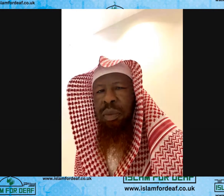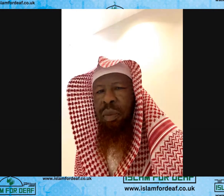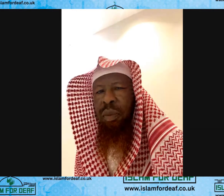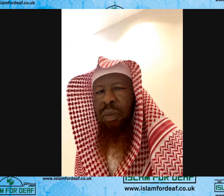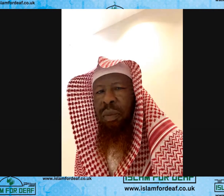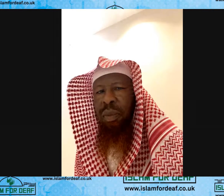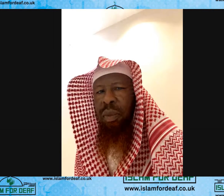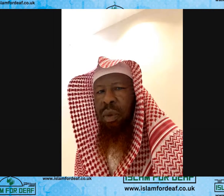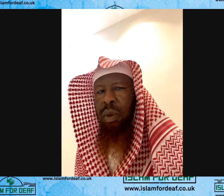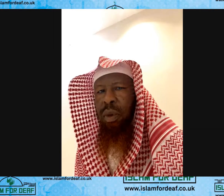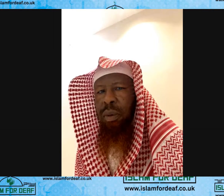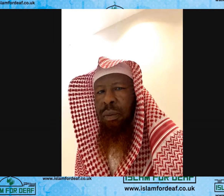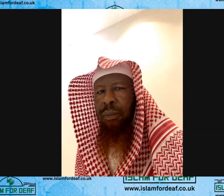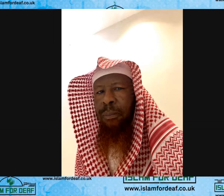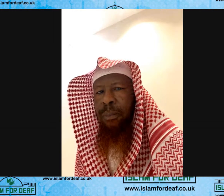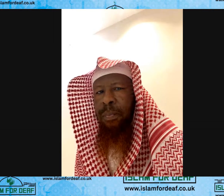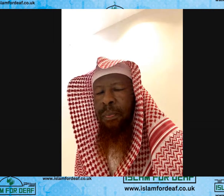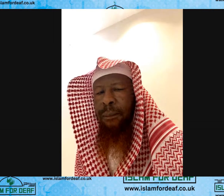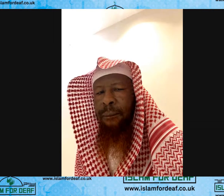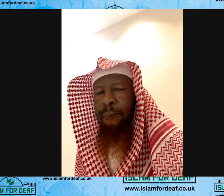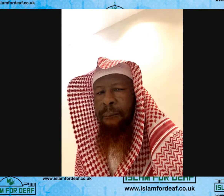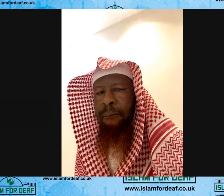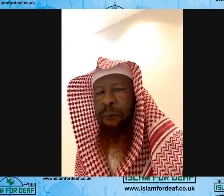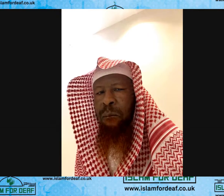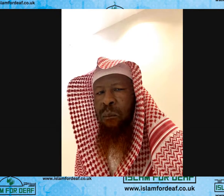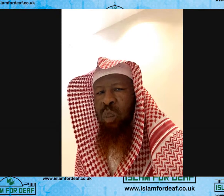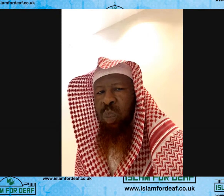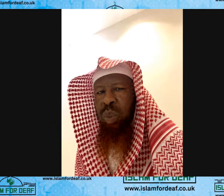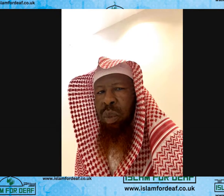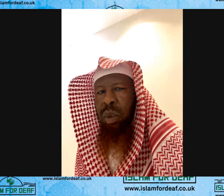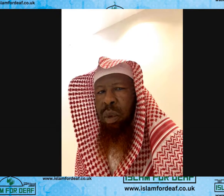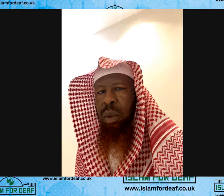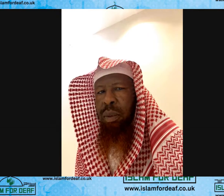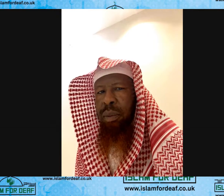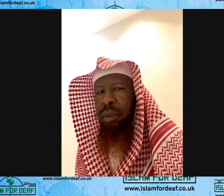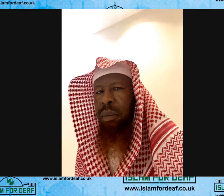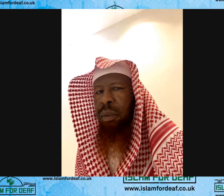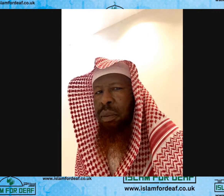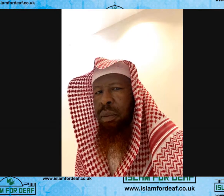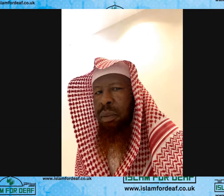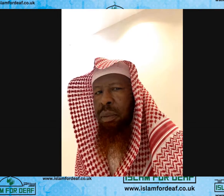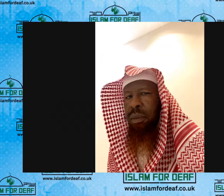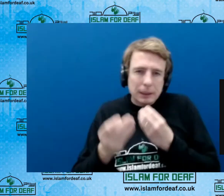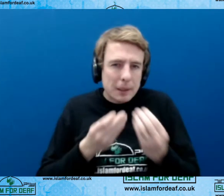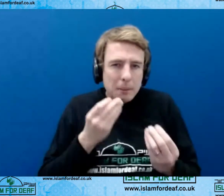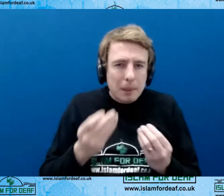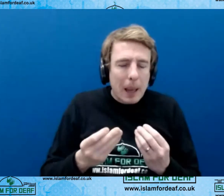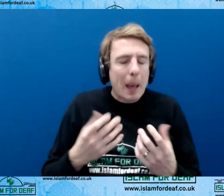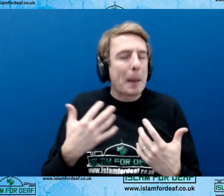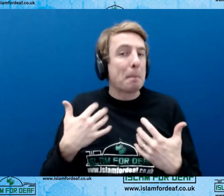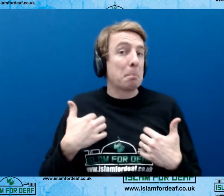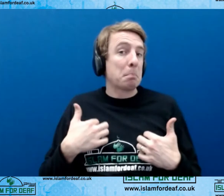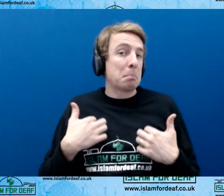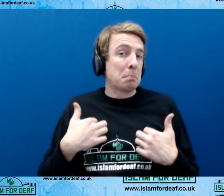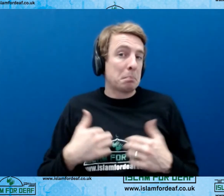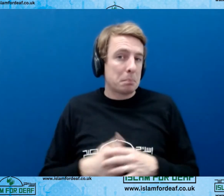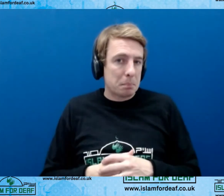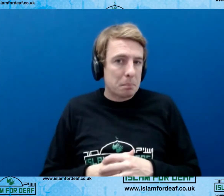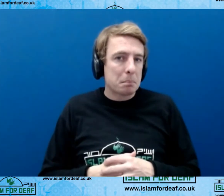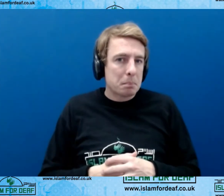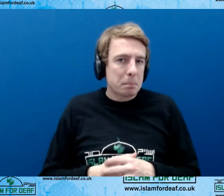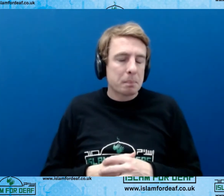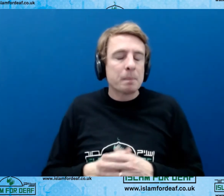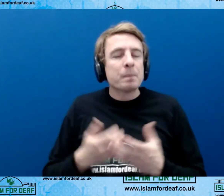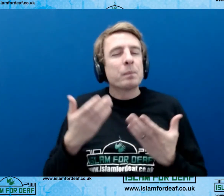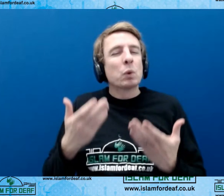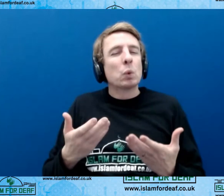him. And today's lesson is our second lesson, as I said, and we're looking at the short chapters of the Quran, explanation of the short chapters,